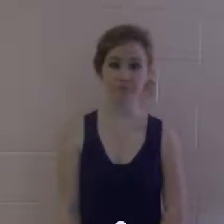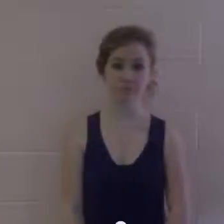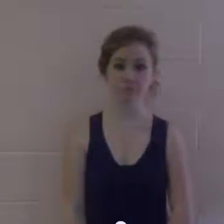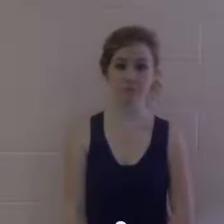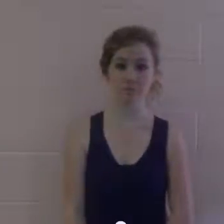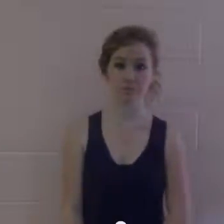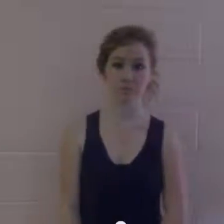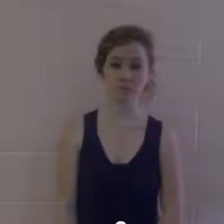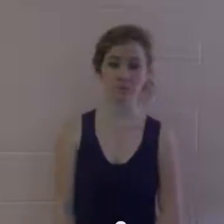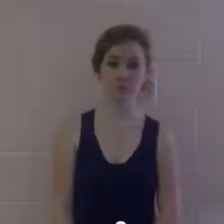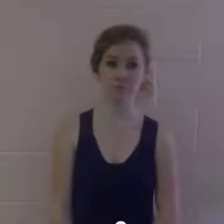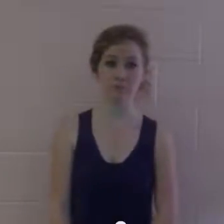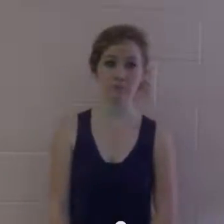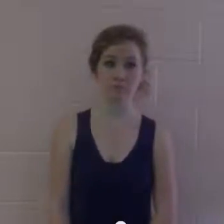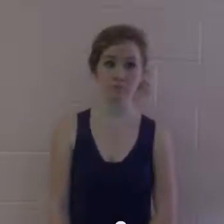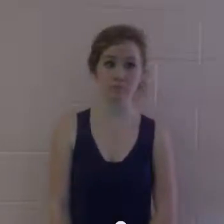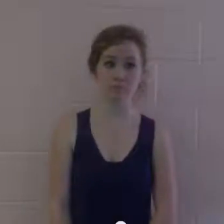One in particular is the buffalo.